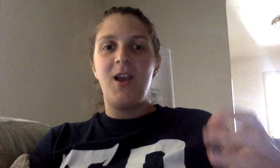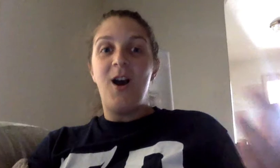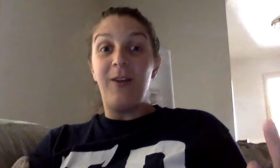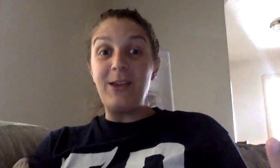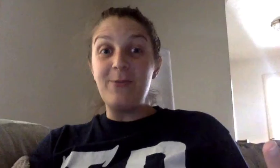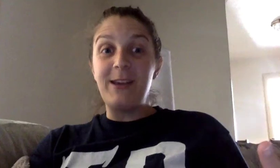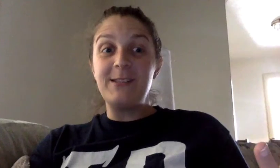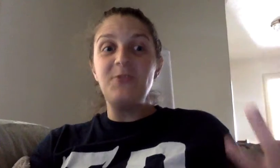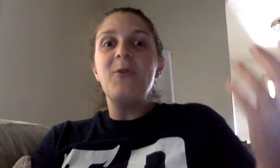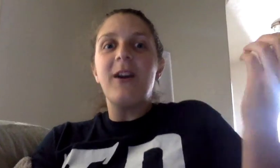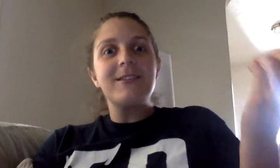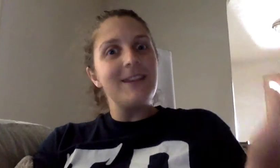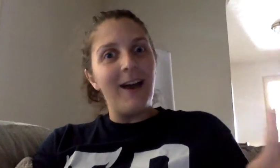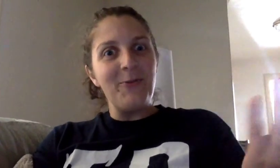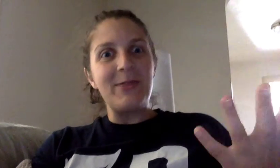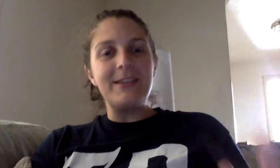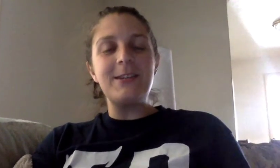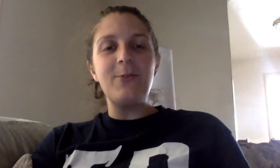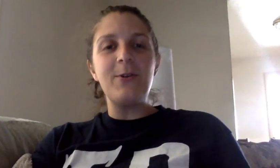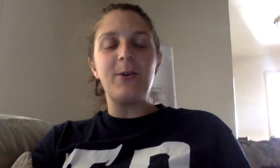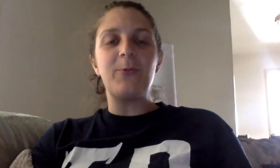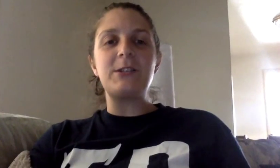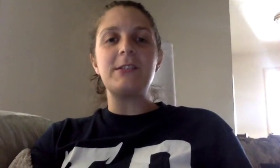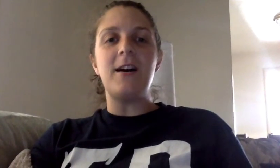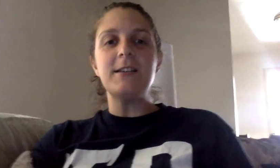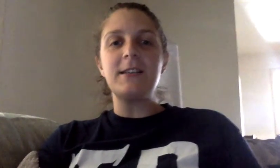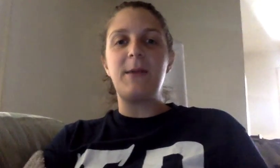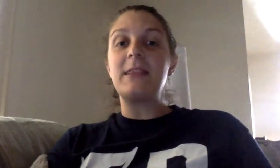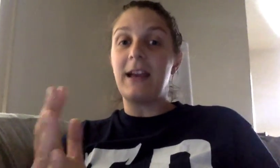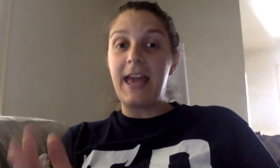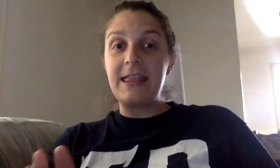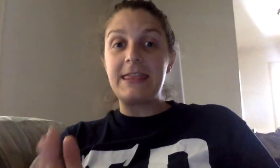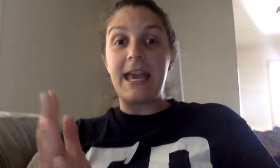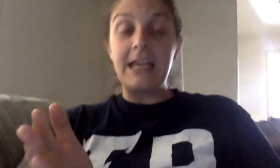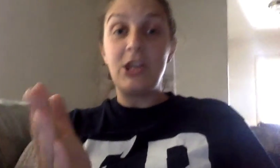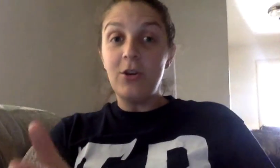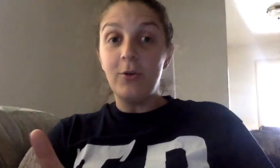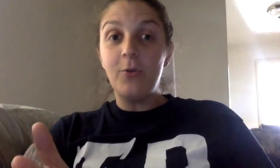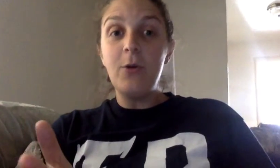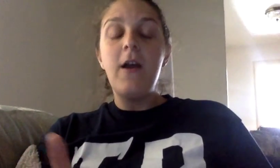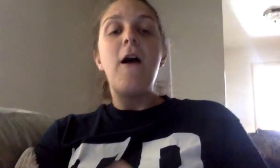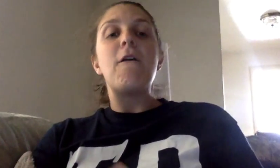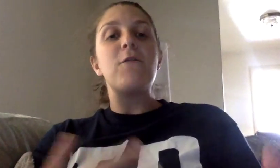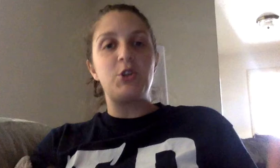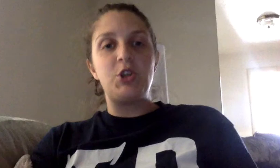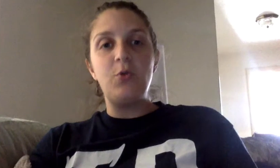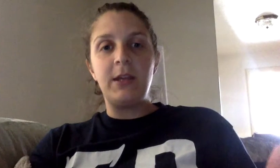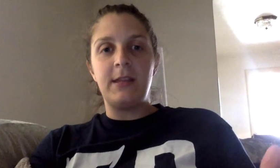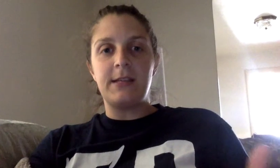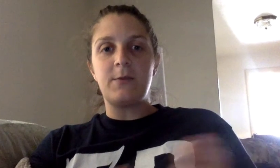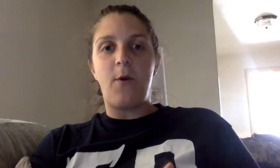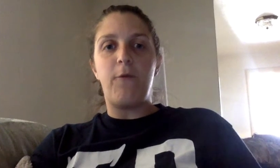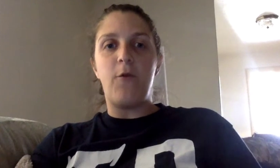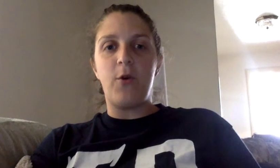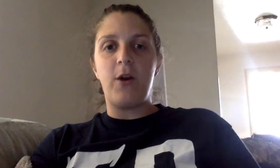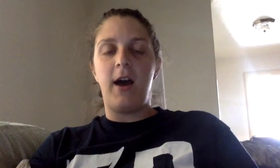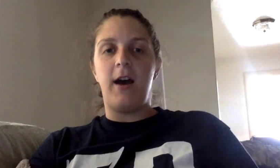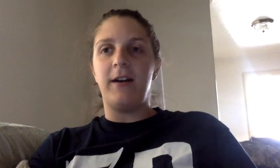All right, you guys, you are done with the tour, which is awesome. Thank you for doing this for